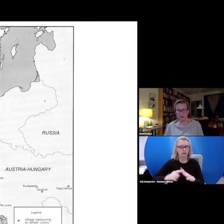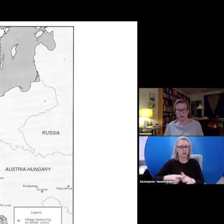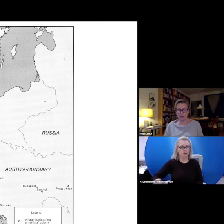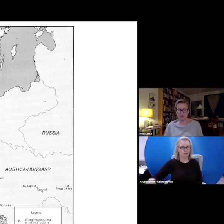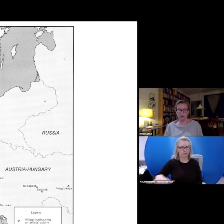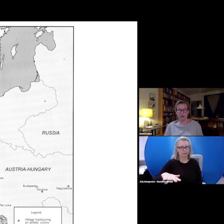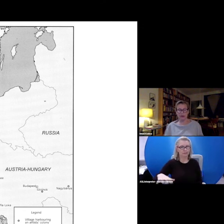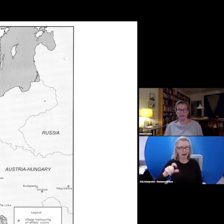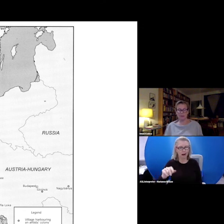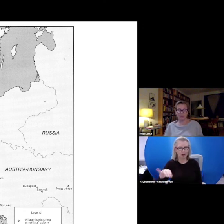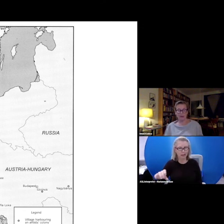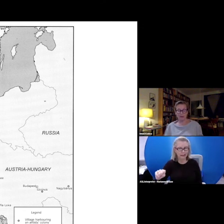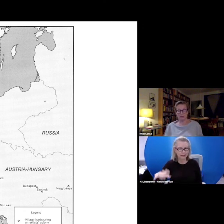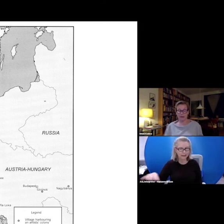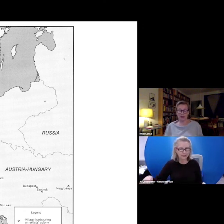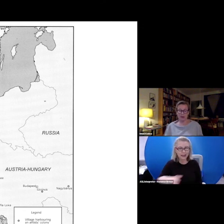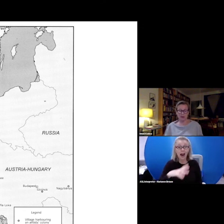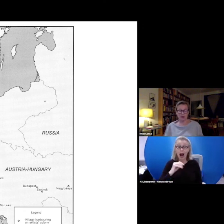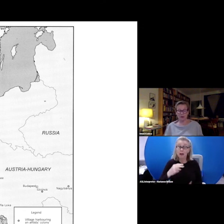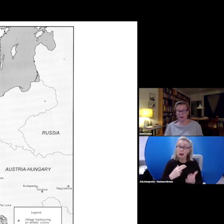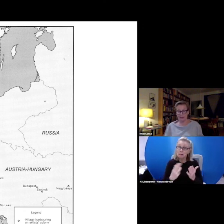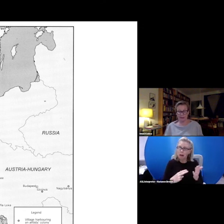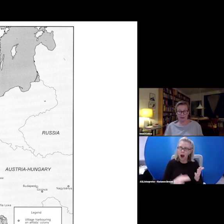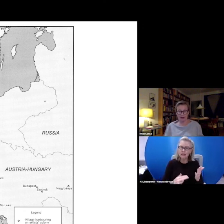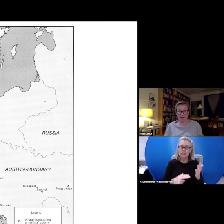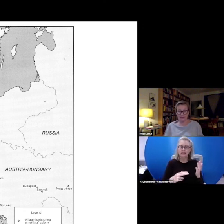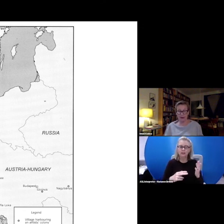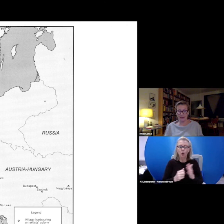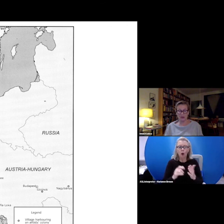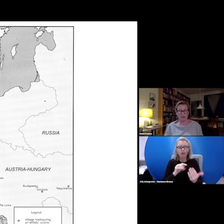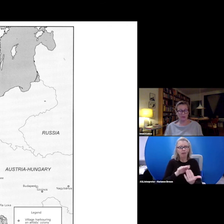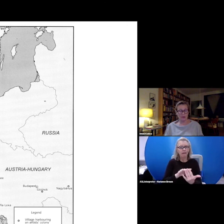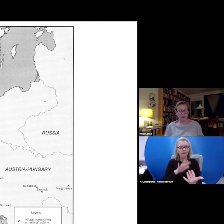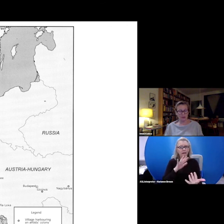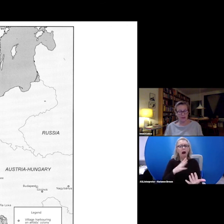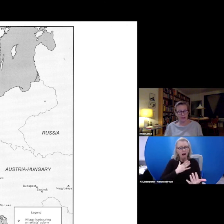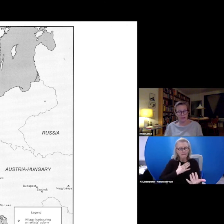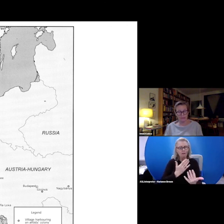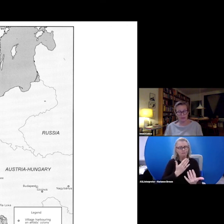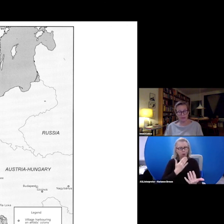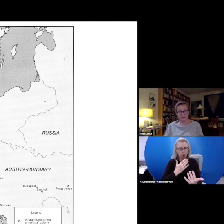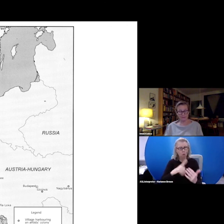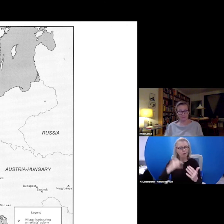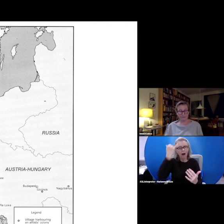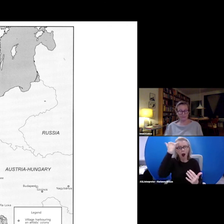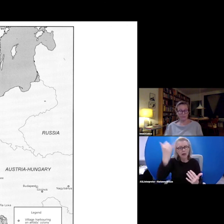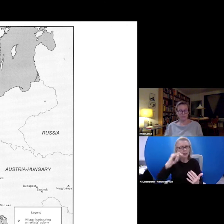to a sensual experience of nature, to admiration and amazement.